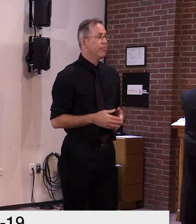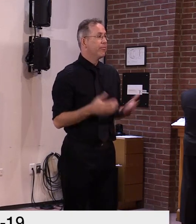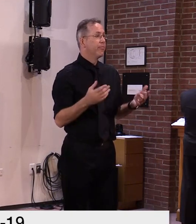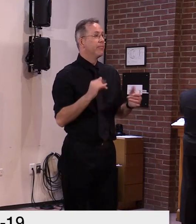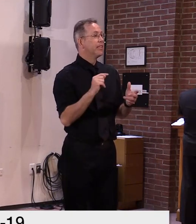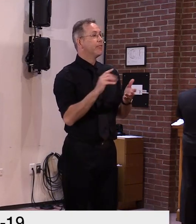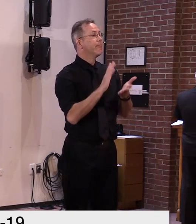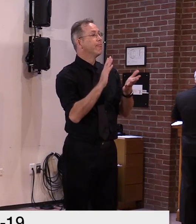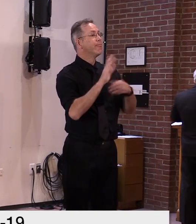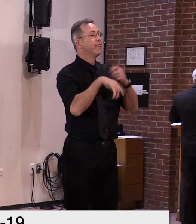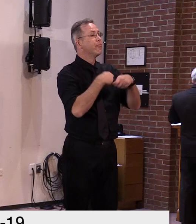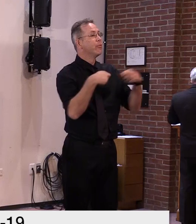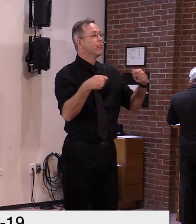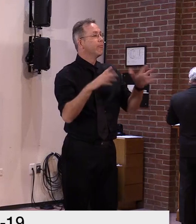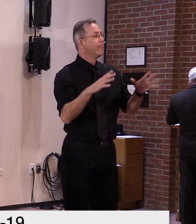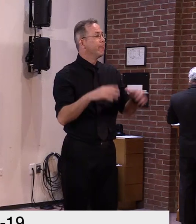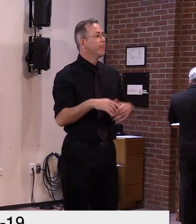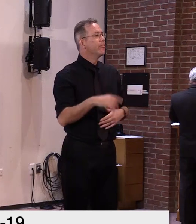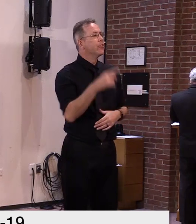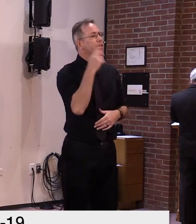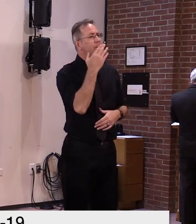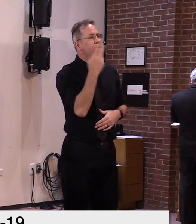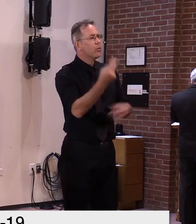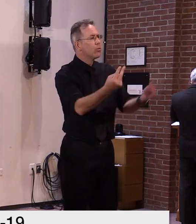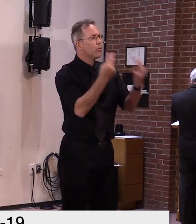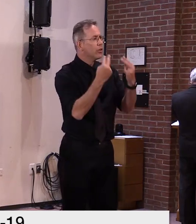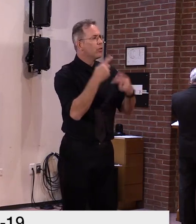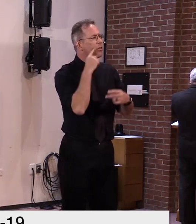That's everyone. That's it. All right. Thank you all for tuning in,